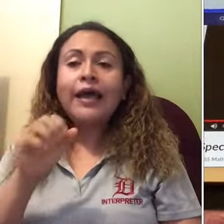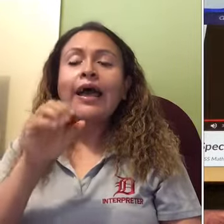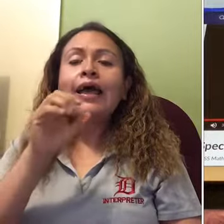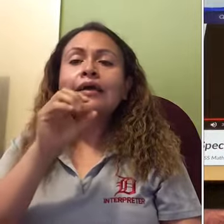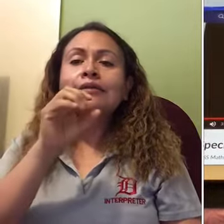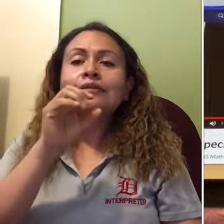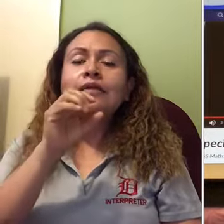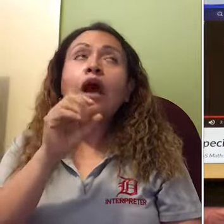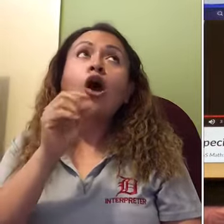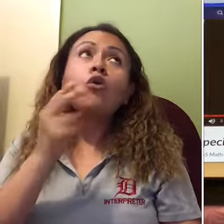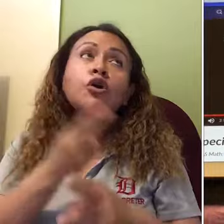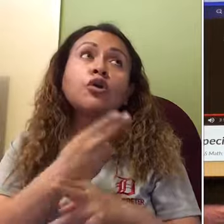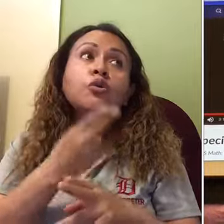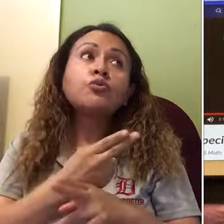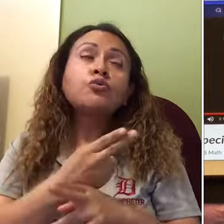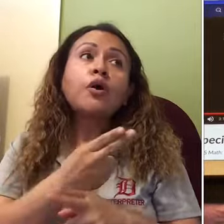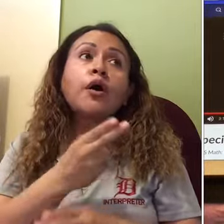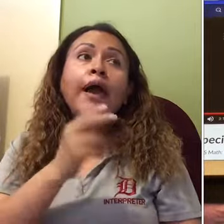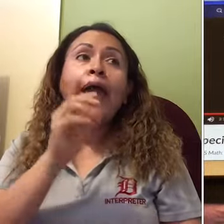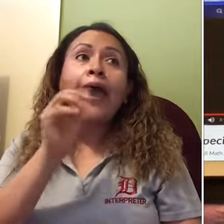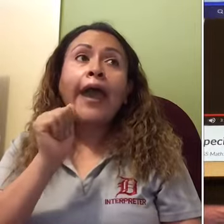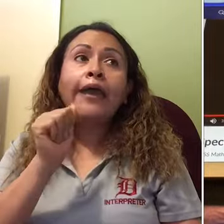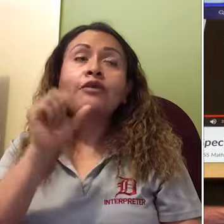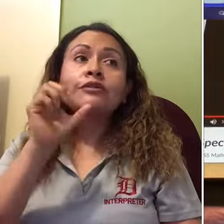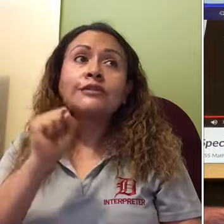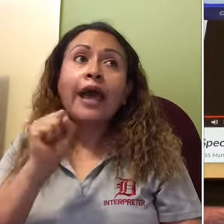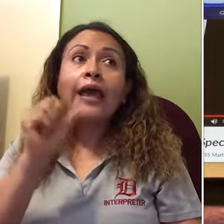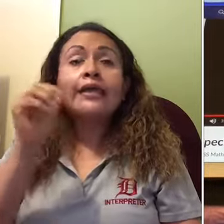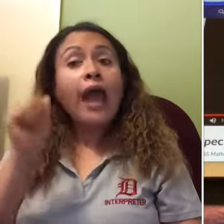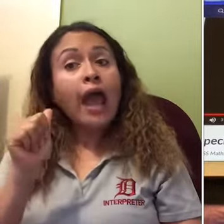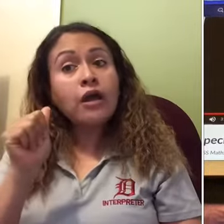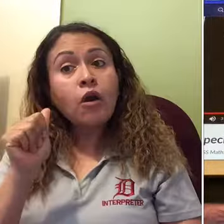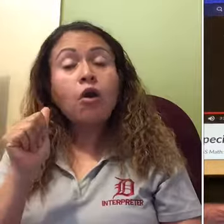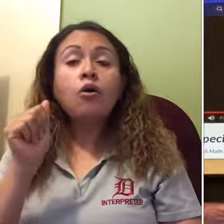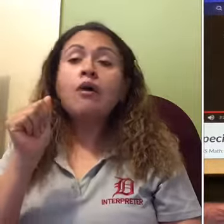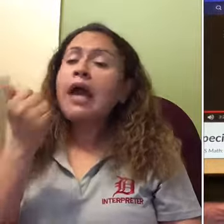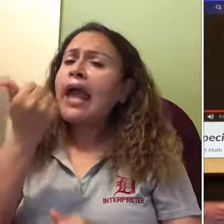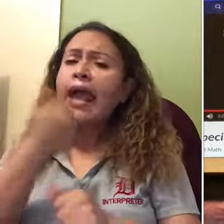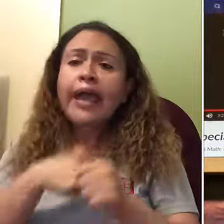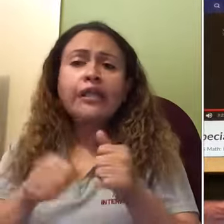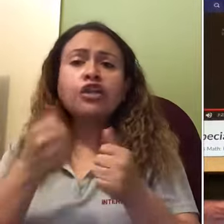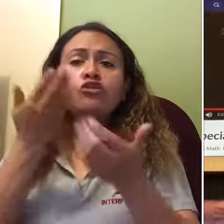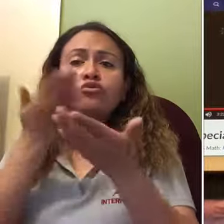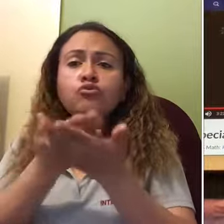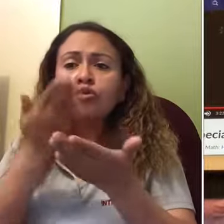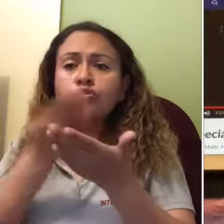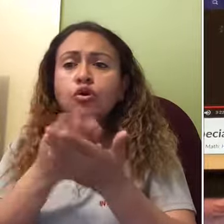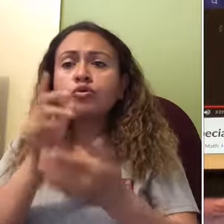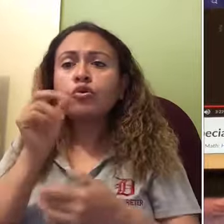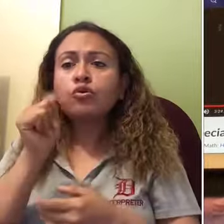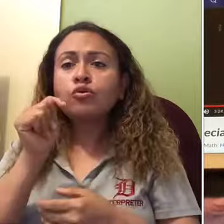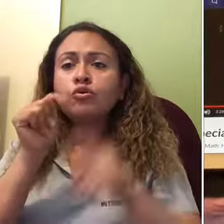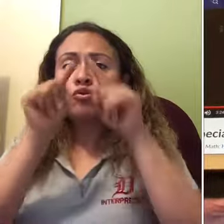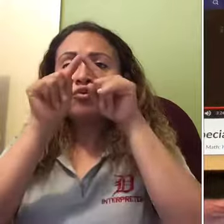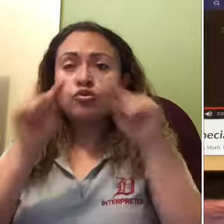congruence. We could use angle, side, angle. Any of those to show that triangle